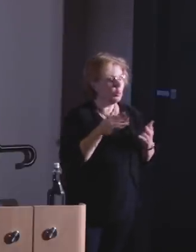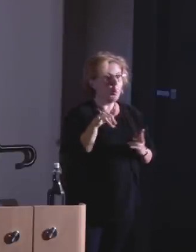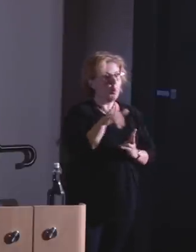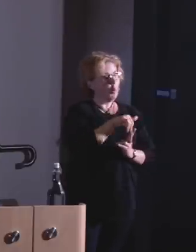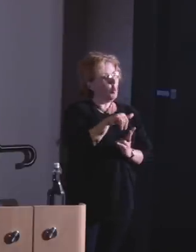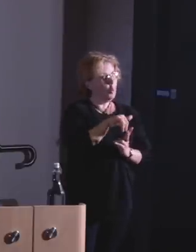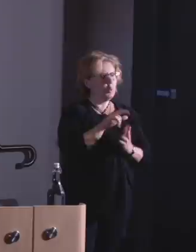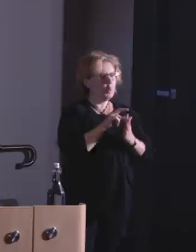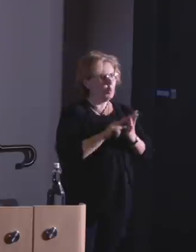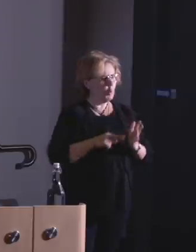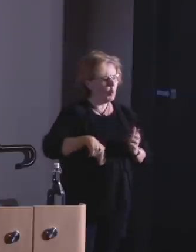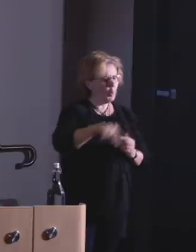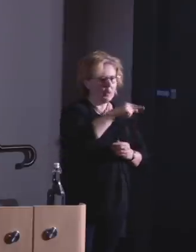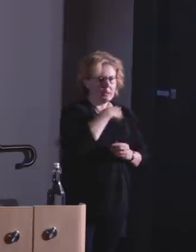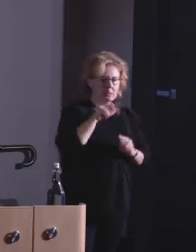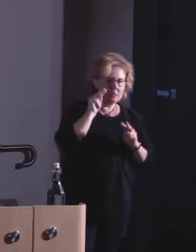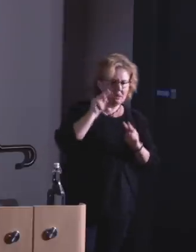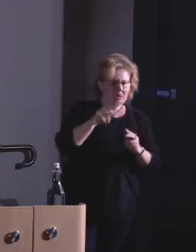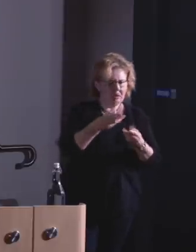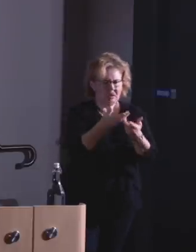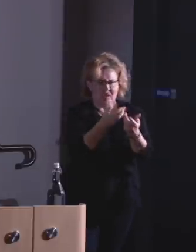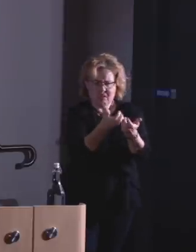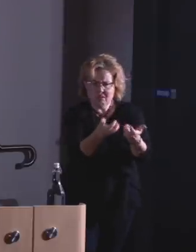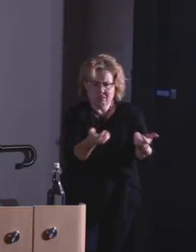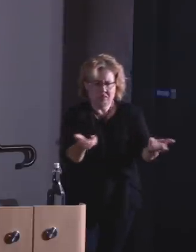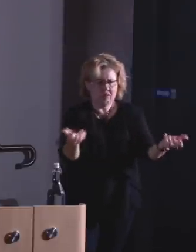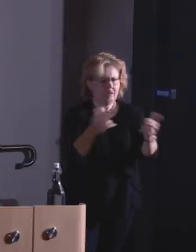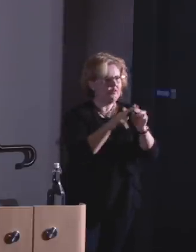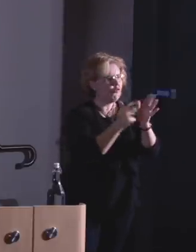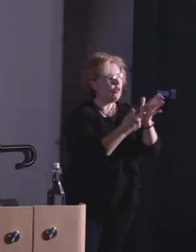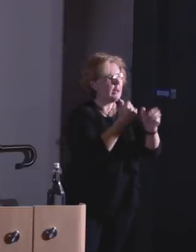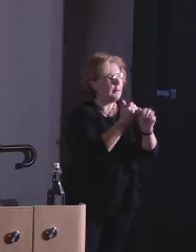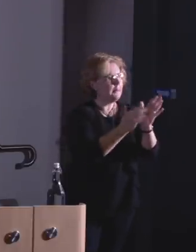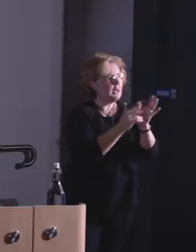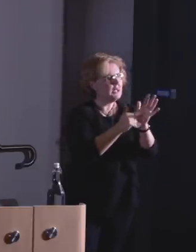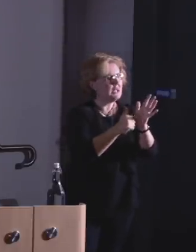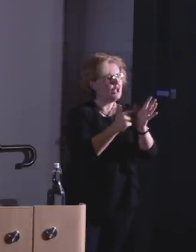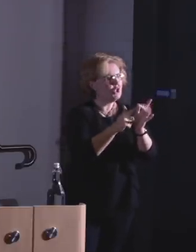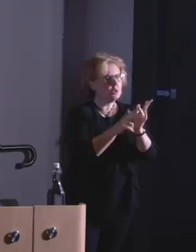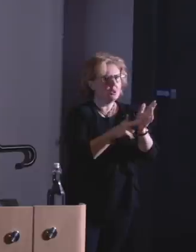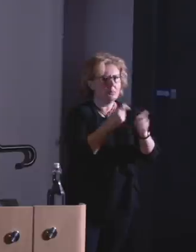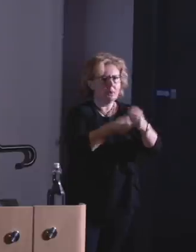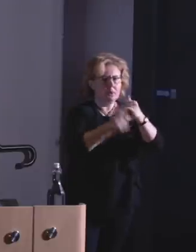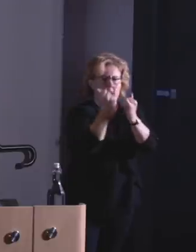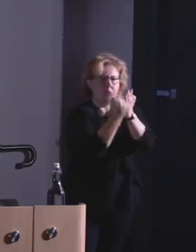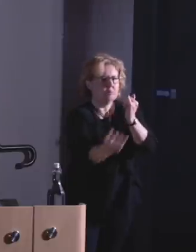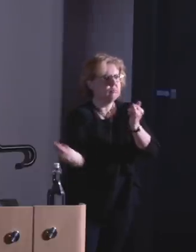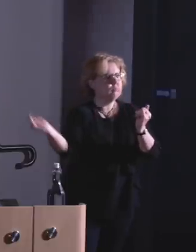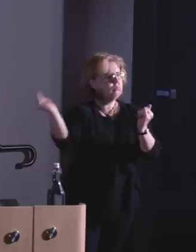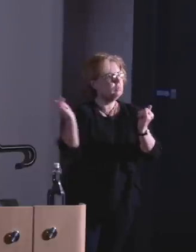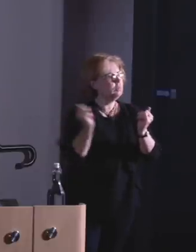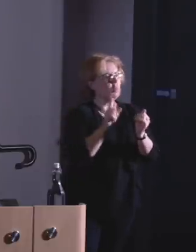do we actually see that fragmentation just explode? And what does that mean?